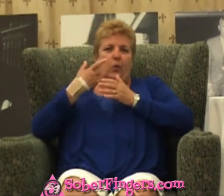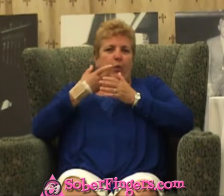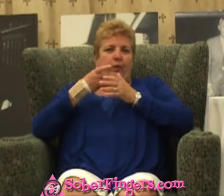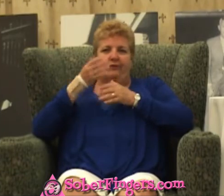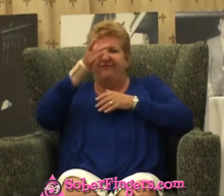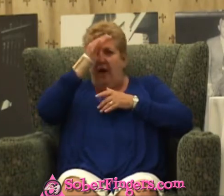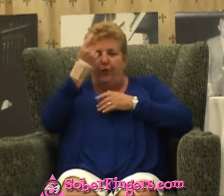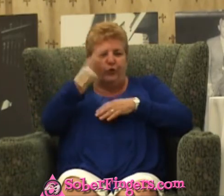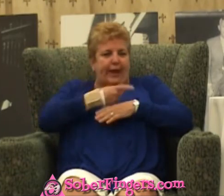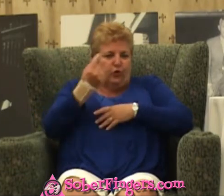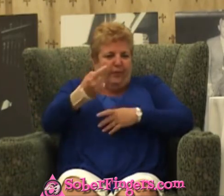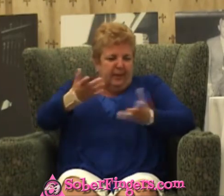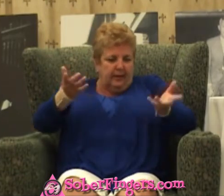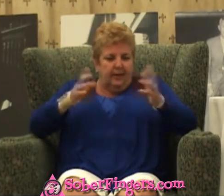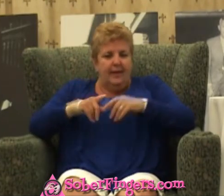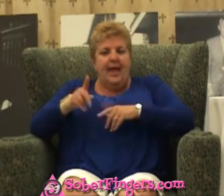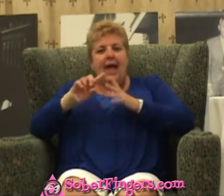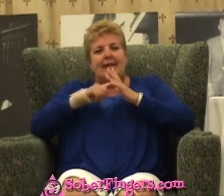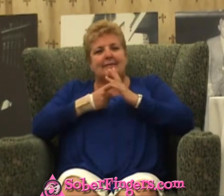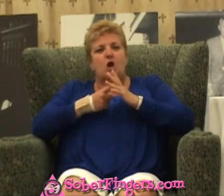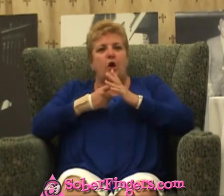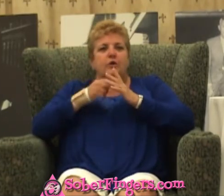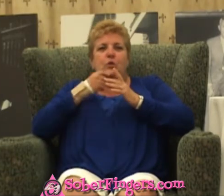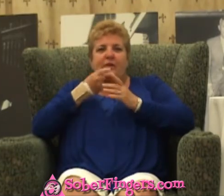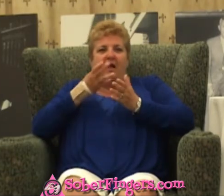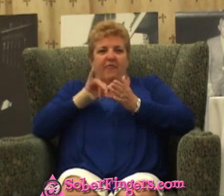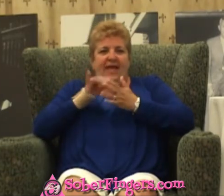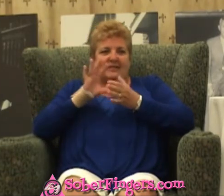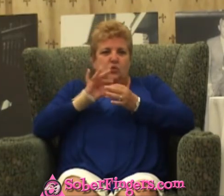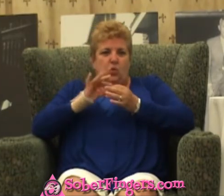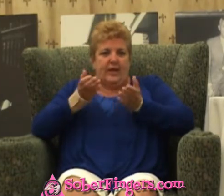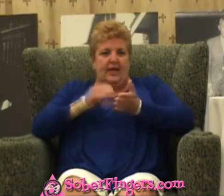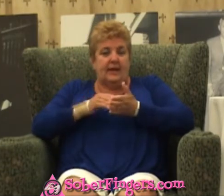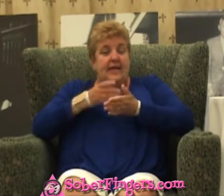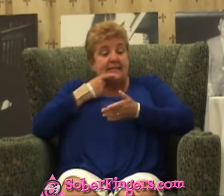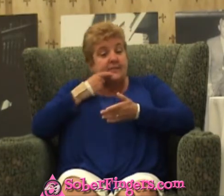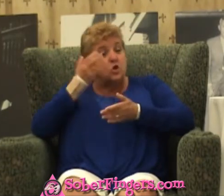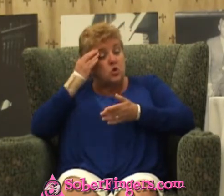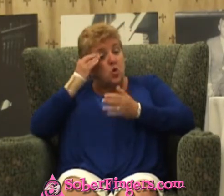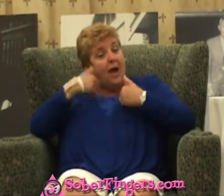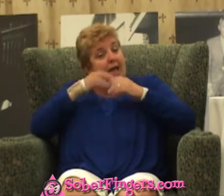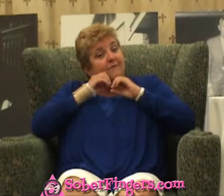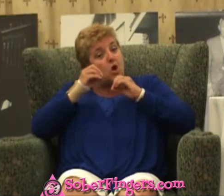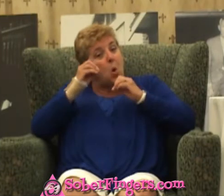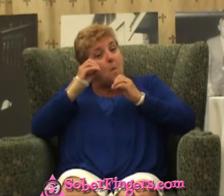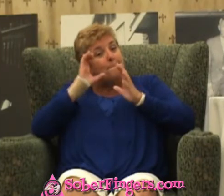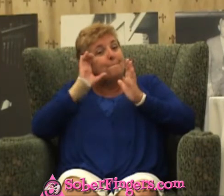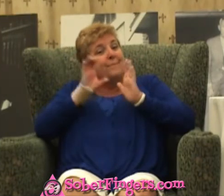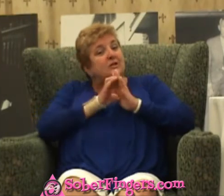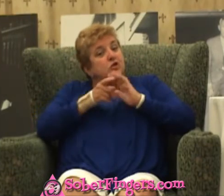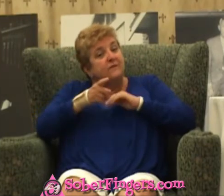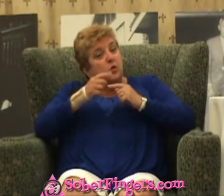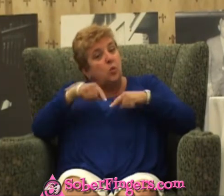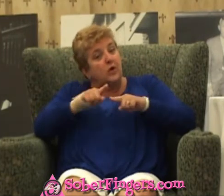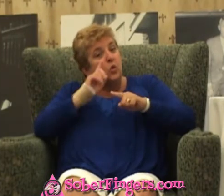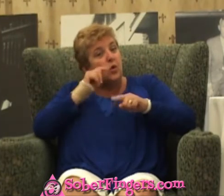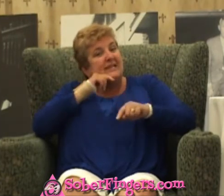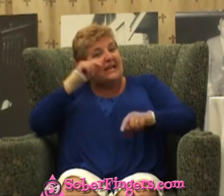something. And he started to go into this. You know, I have no pictures of you when you were a teenager. And I'm thinking, okay, here we go. Here